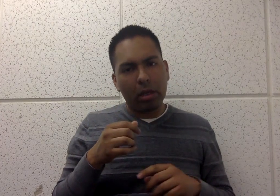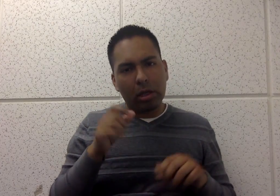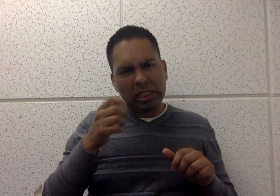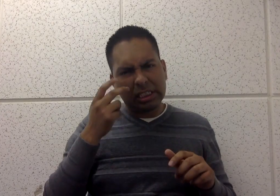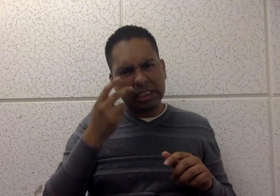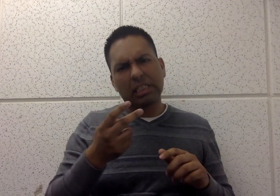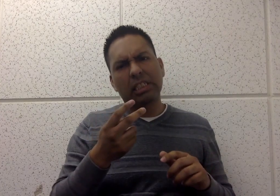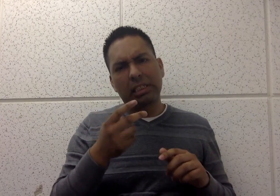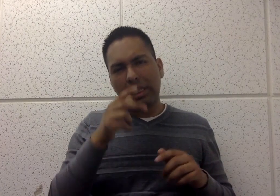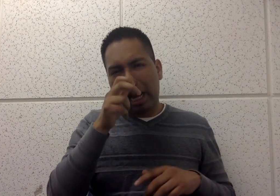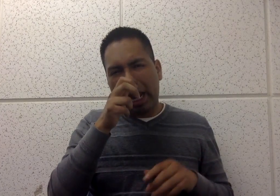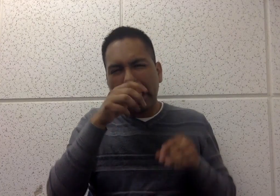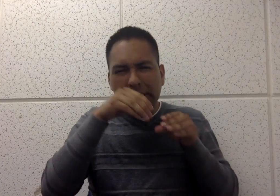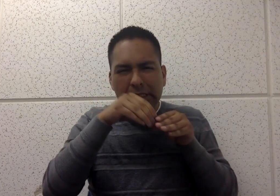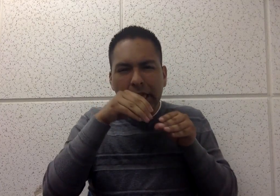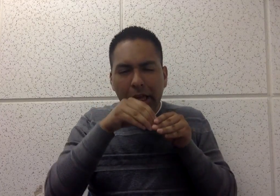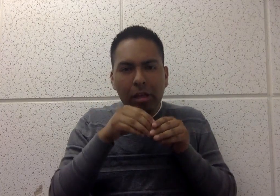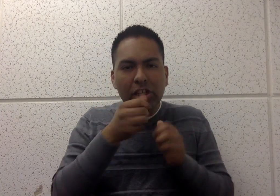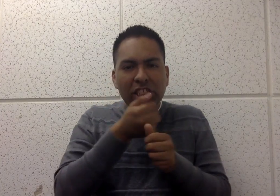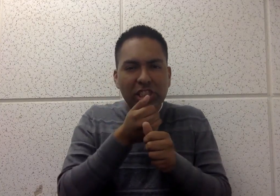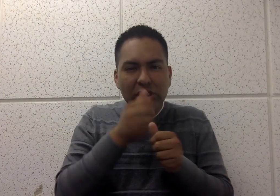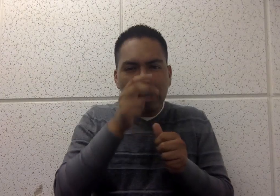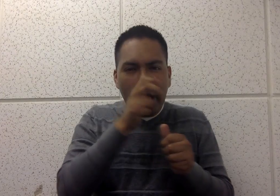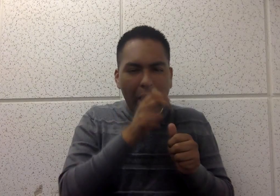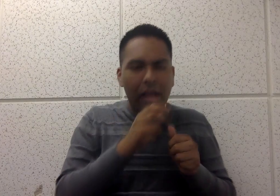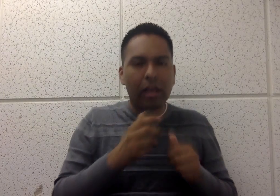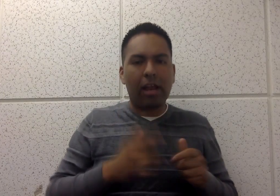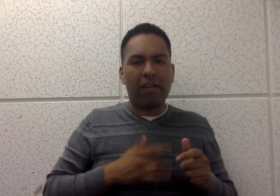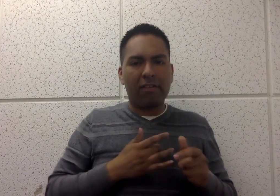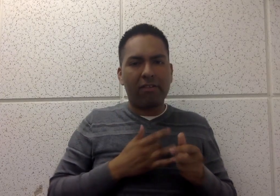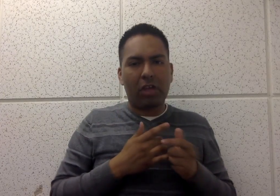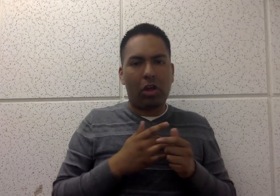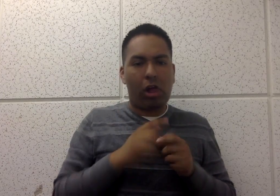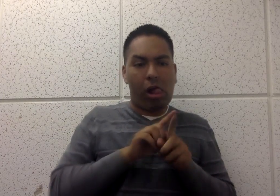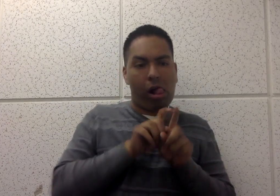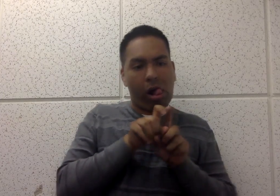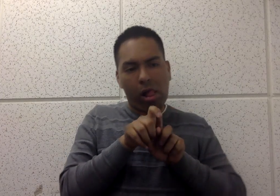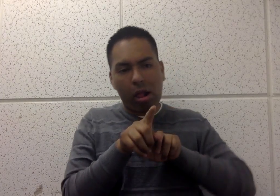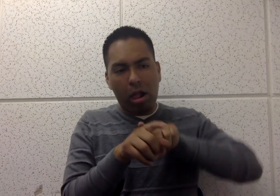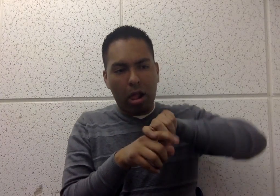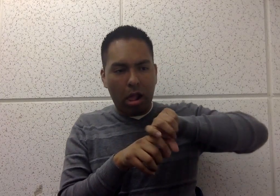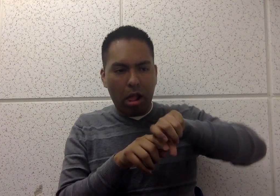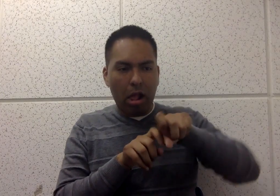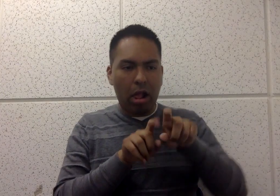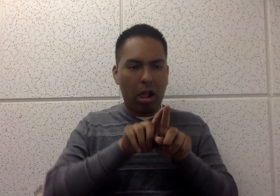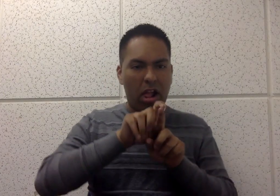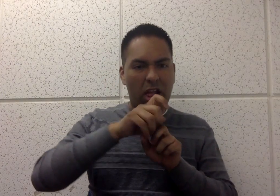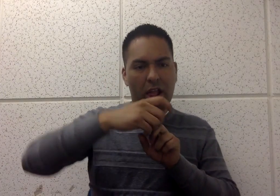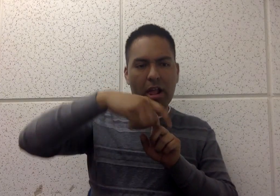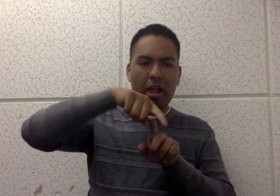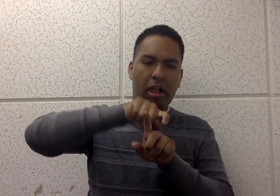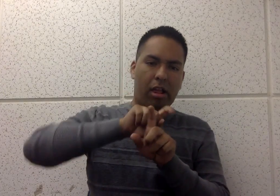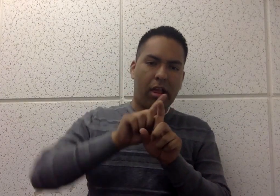and each ant is experiencing a certain flow of ants past it, a stream of contacts with other ants, and the pattern of